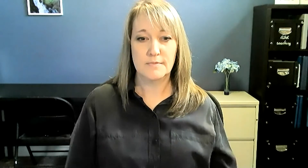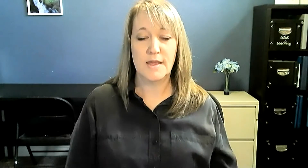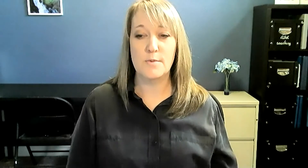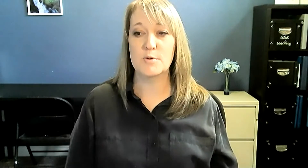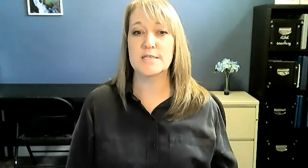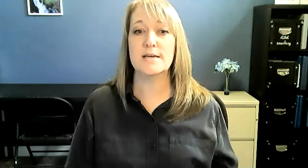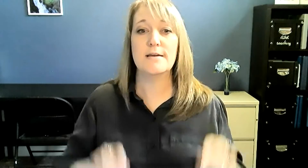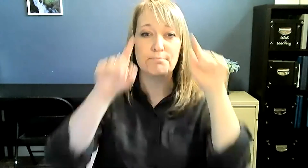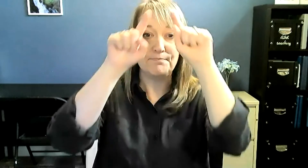And one more time.